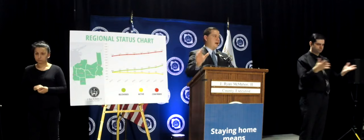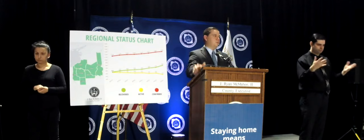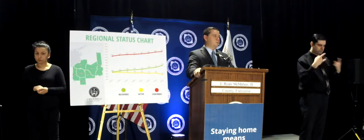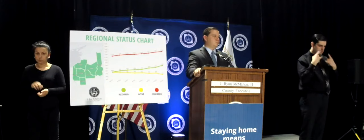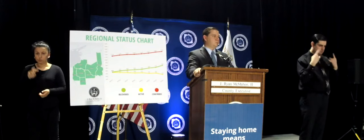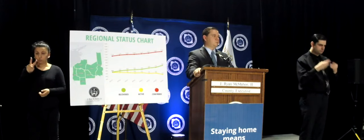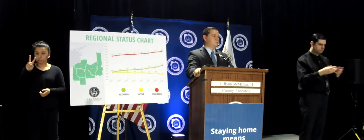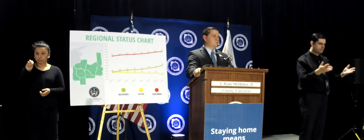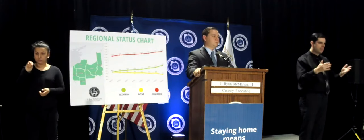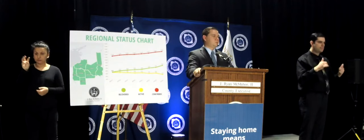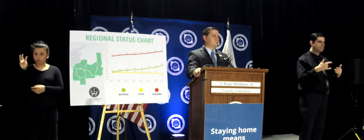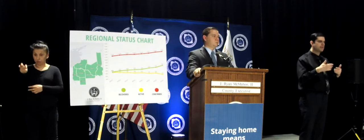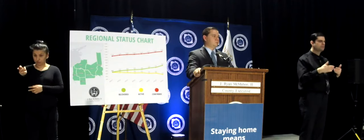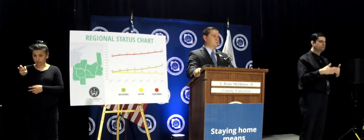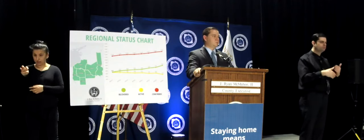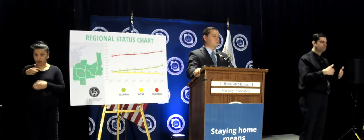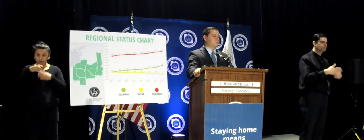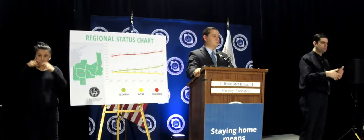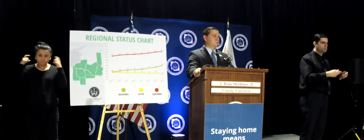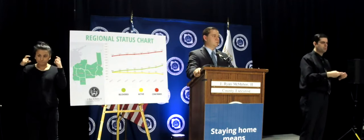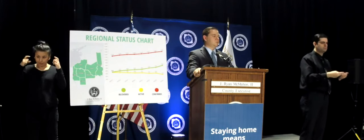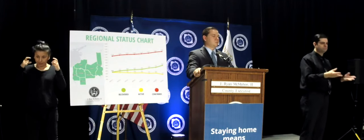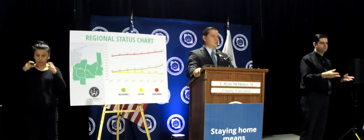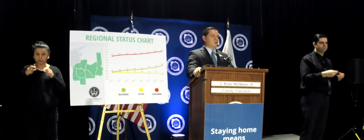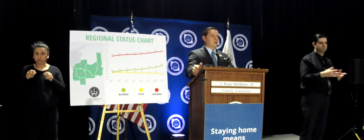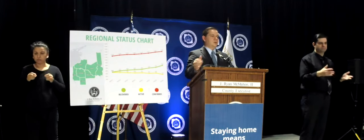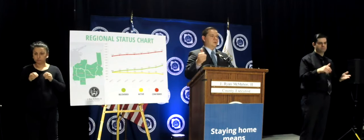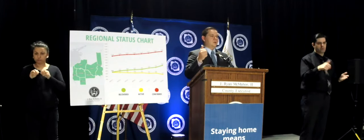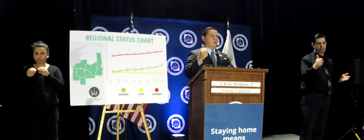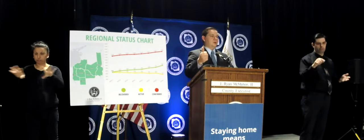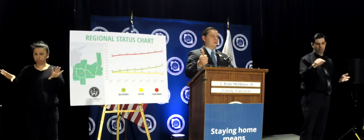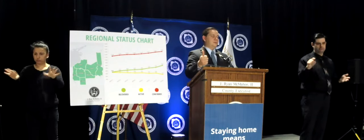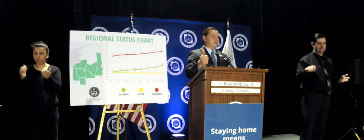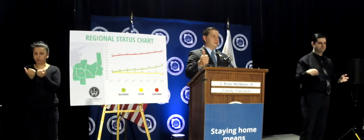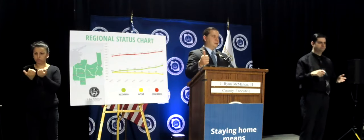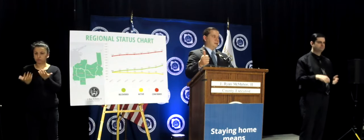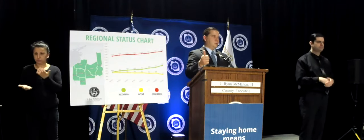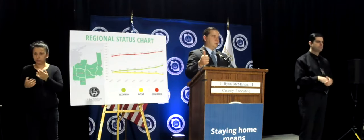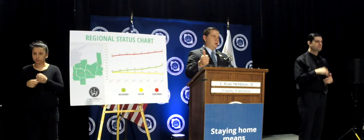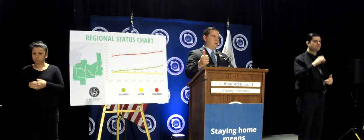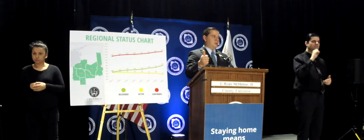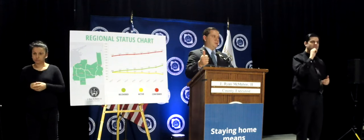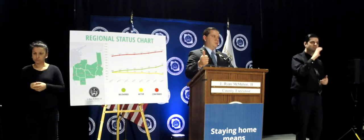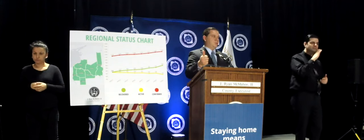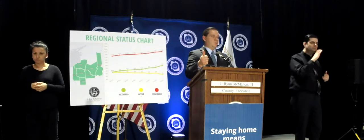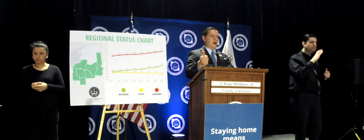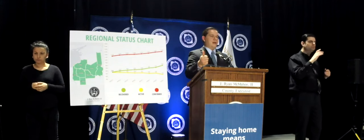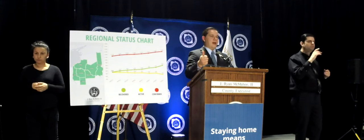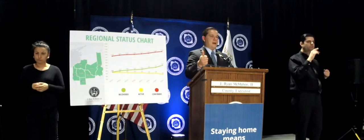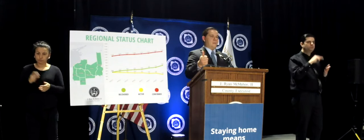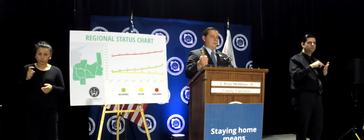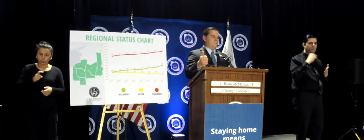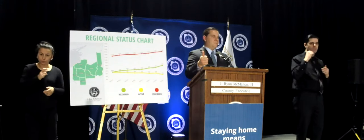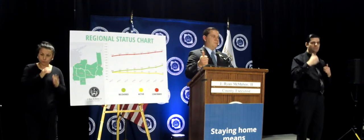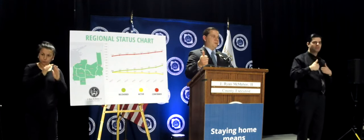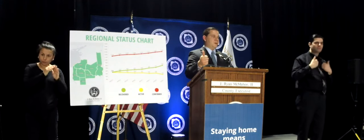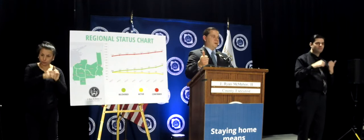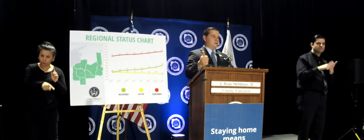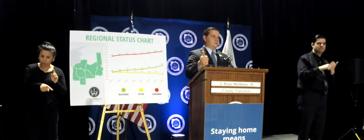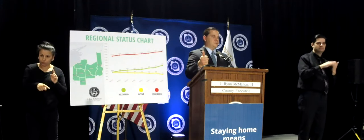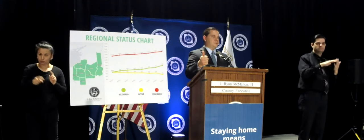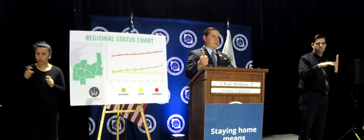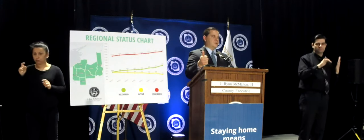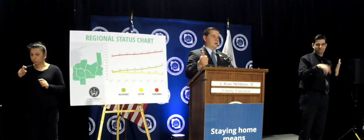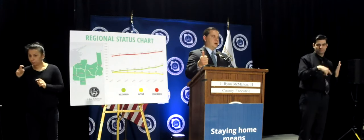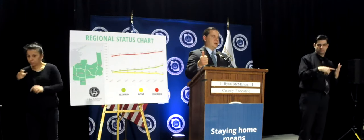off that. And those would be mostly senior living facilities? Density with buildings. Why that?